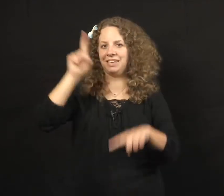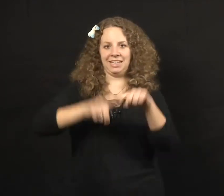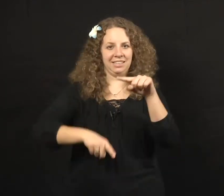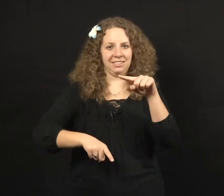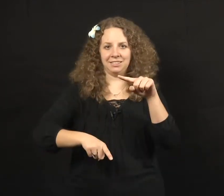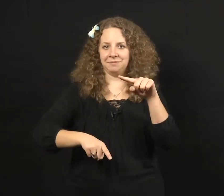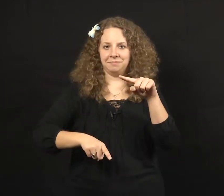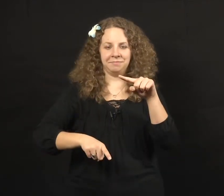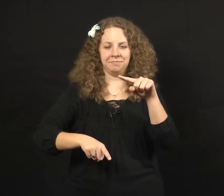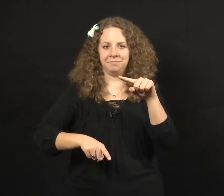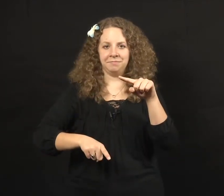Can't.